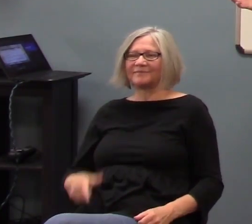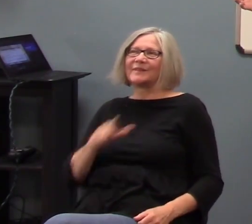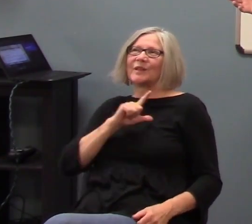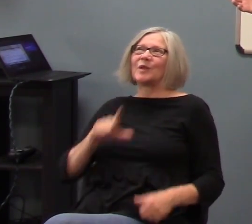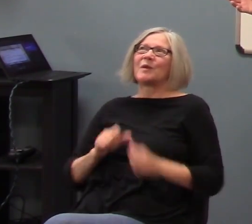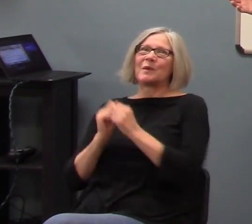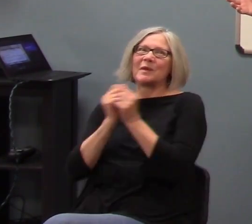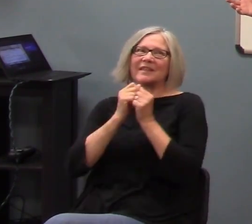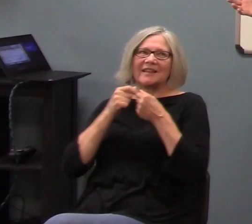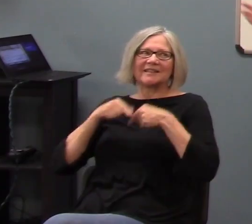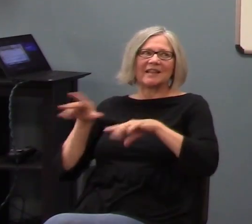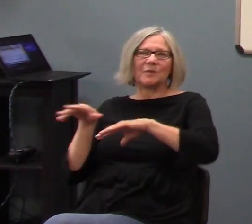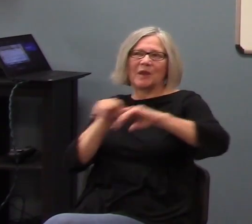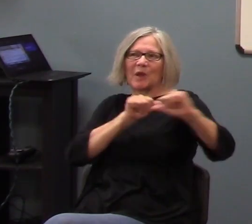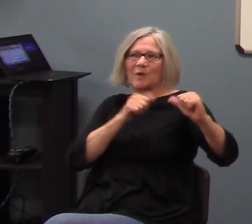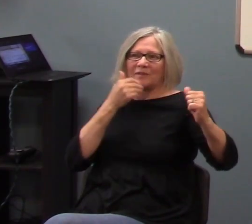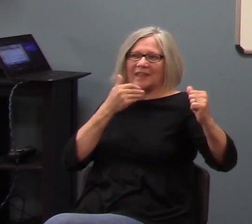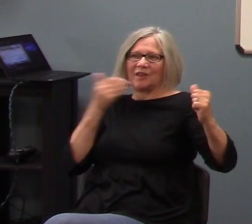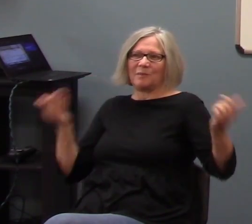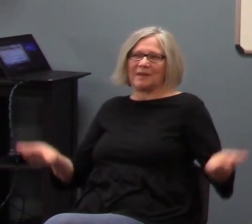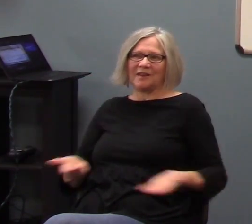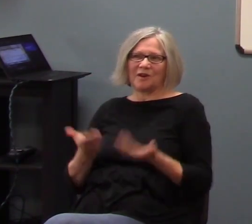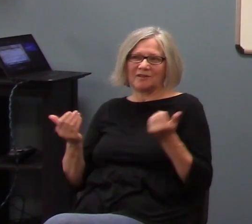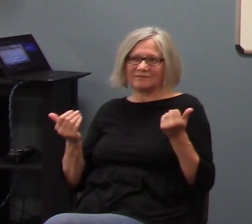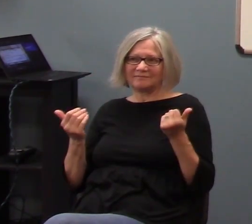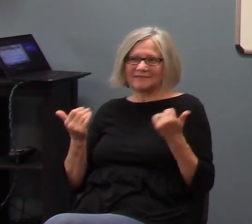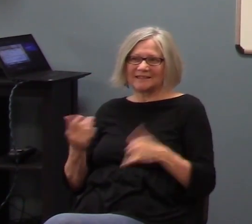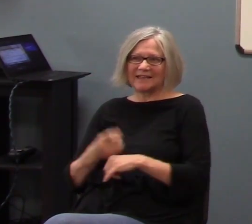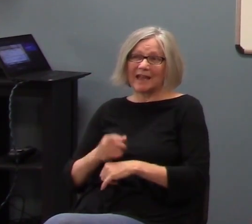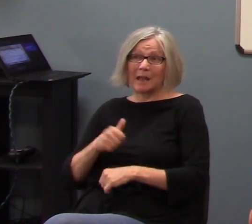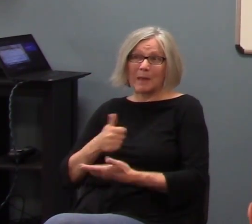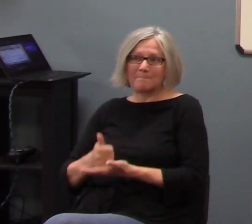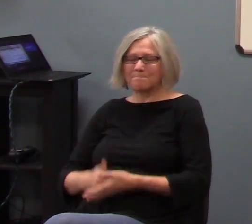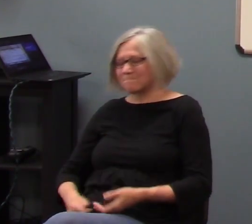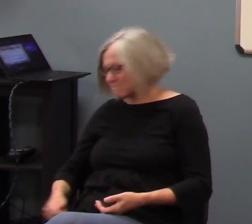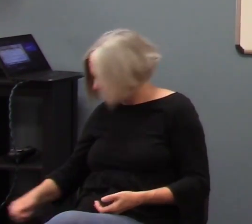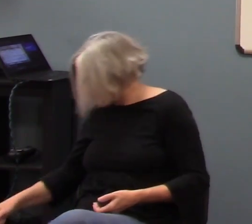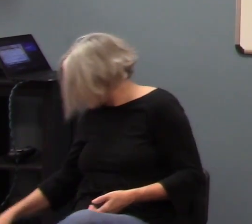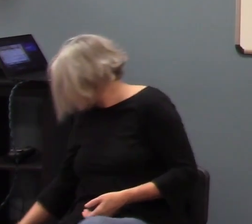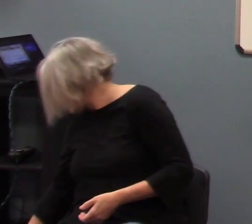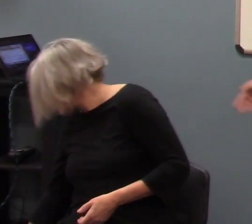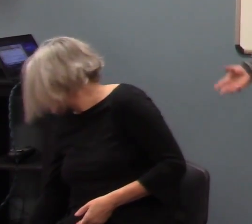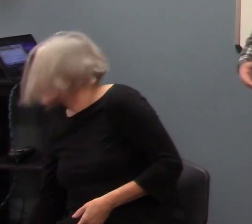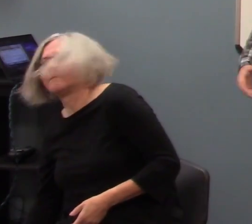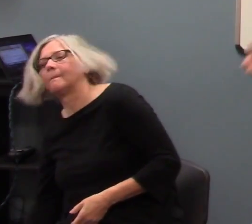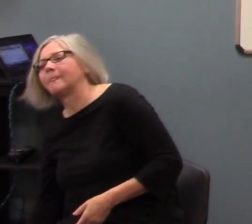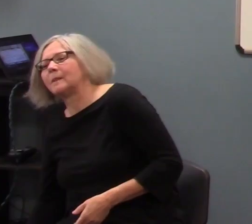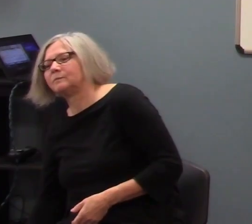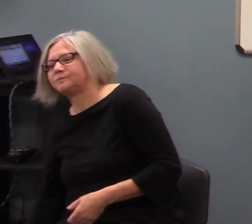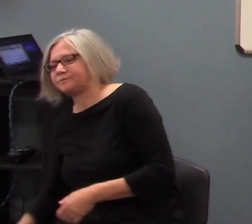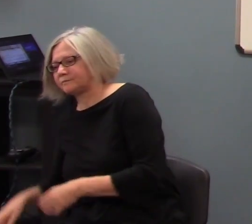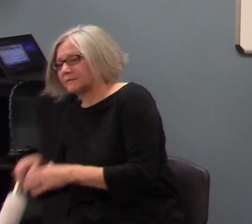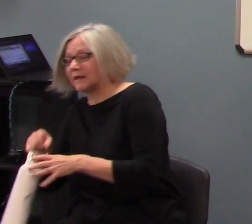go. Thank you for letting us be here today. Amen. And if